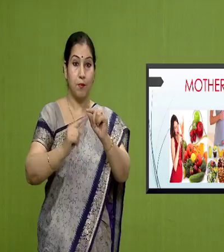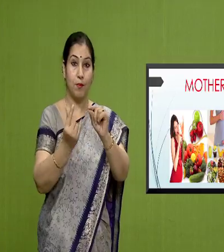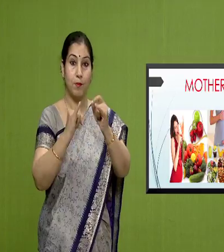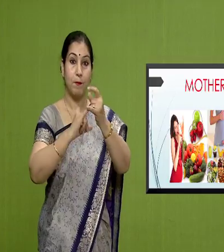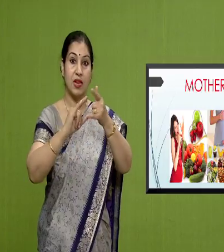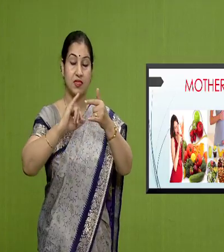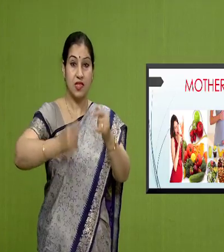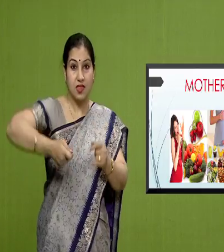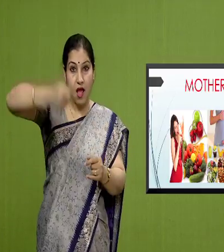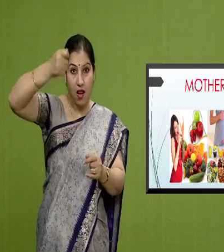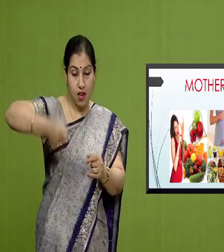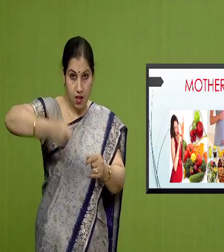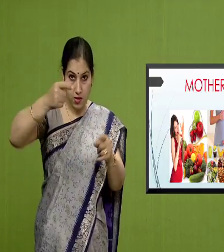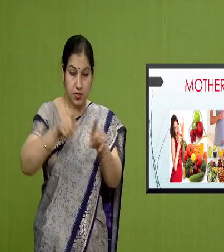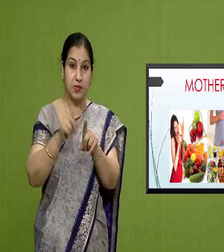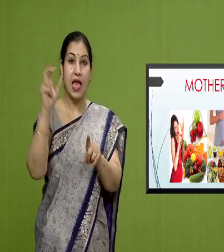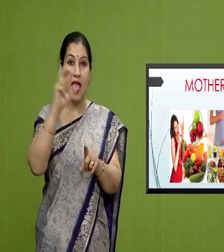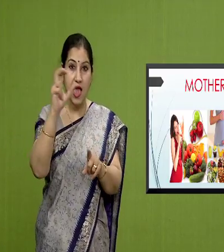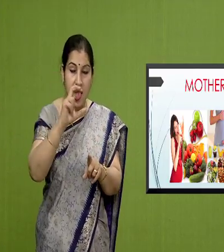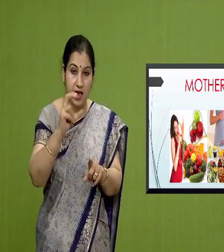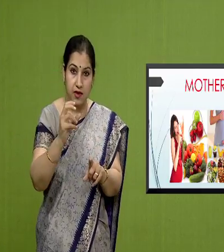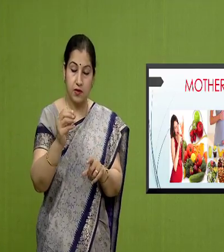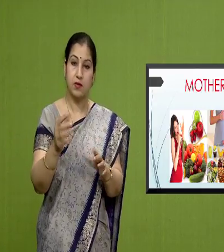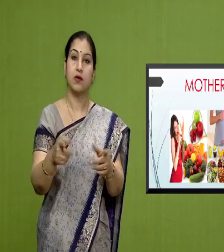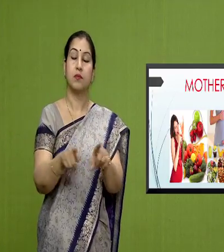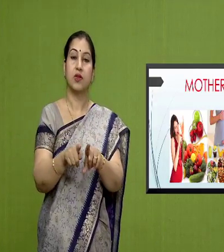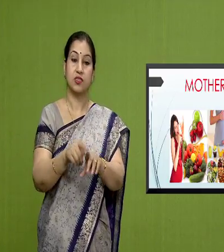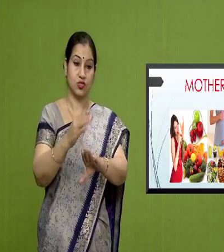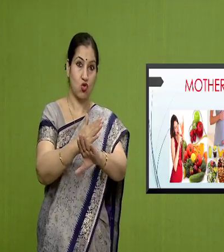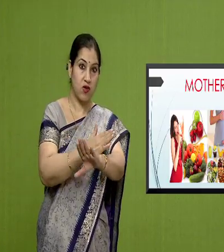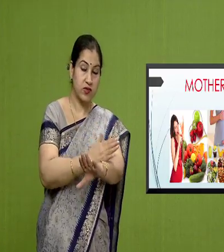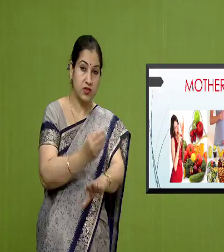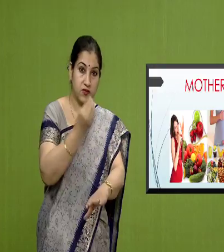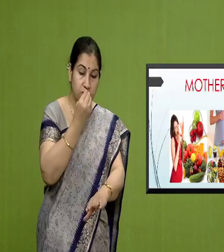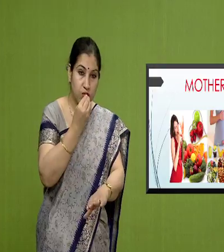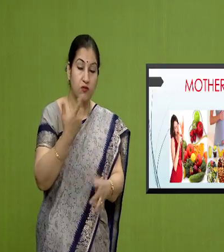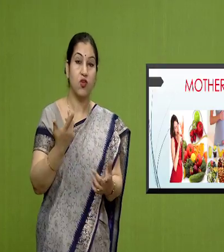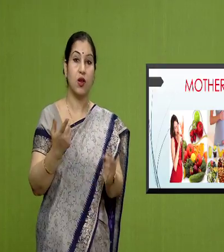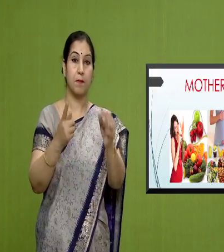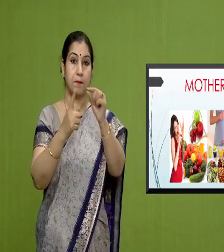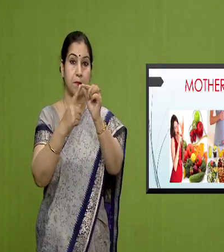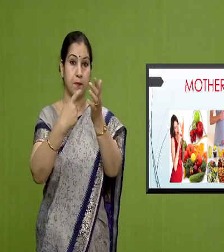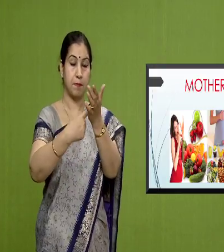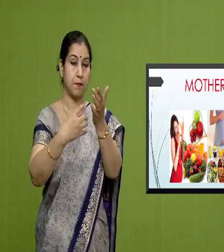pulses, eggs, non-vegetarian foods for protein